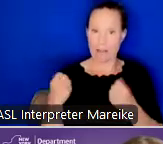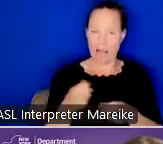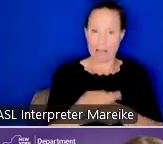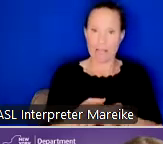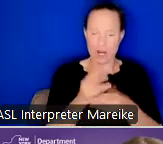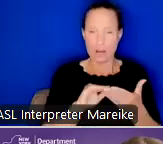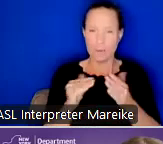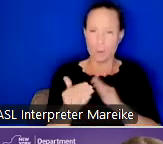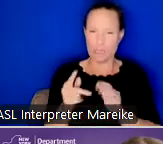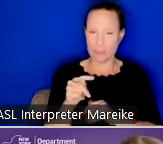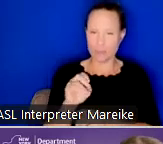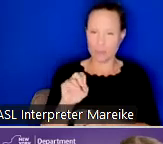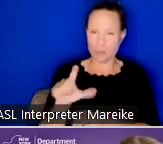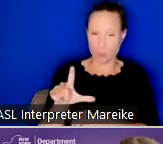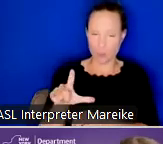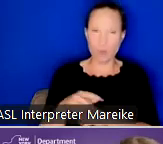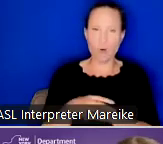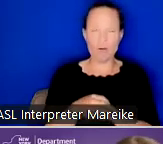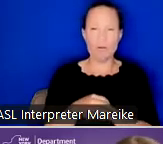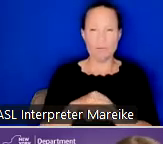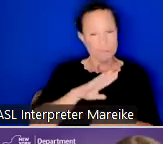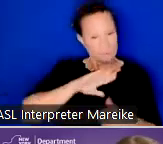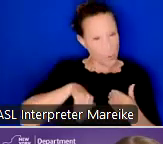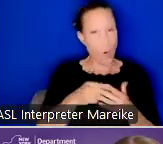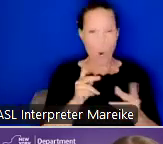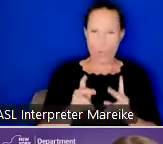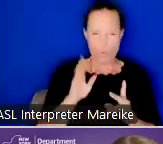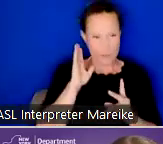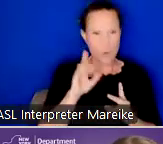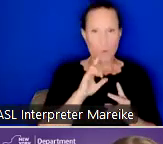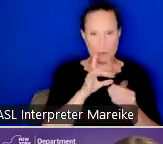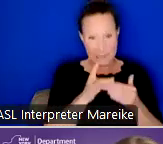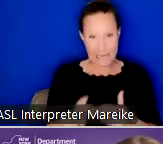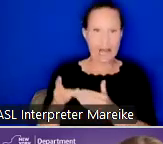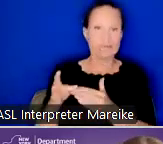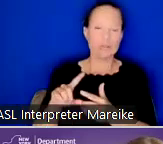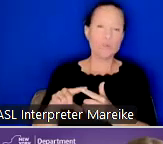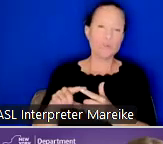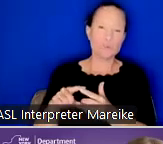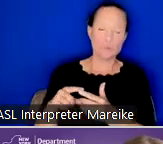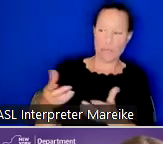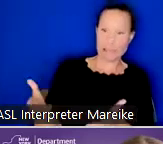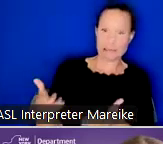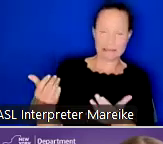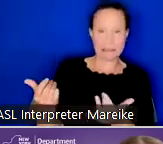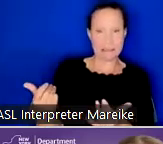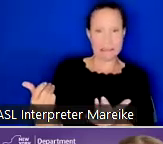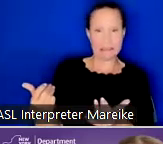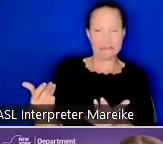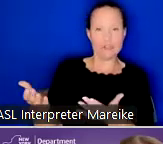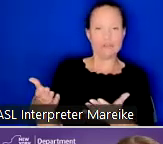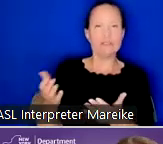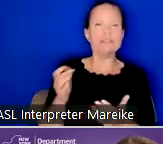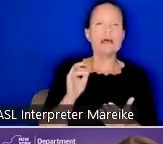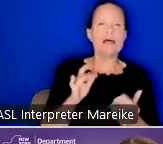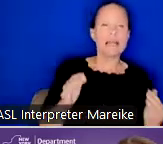tool. And everyone gets navigated to the existing services. That enhanced population I talked about,